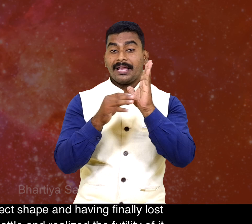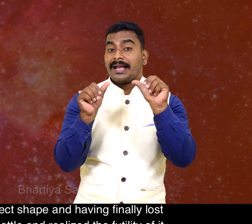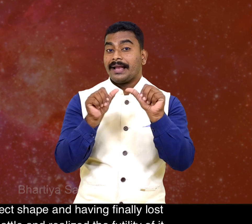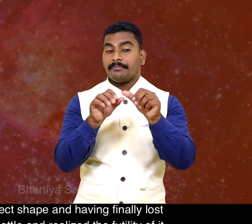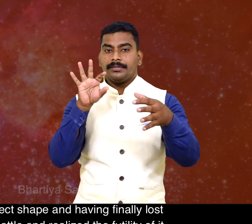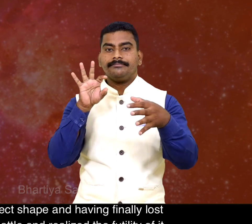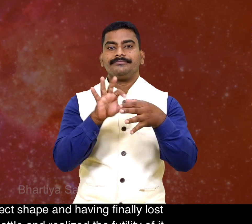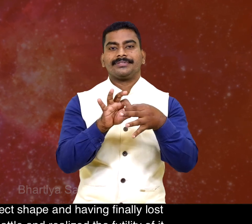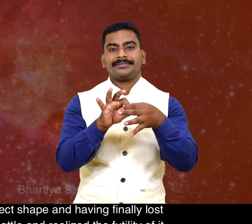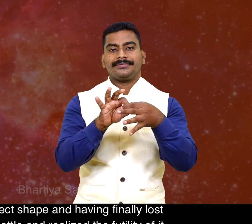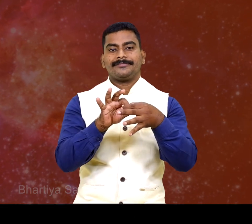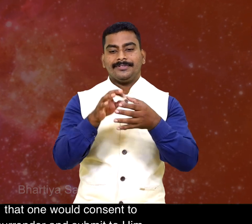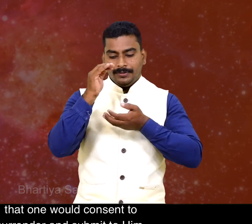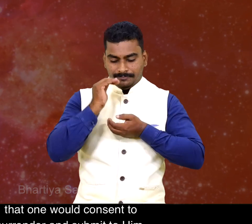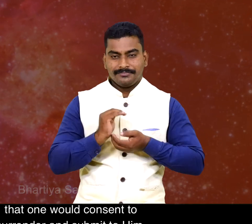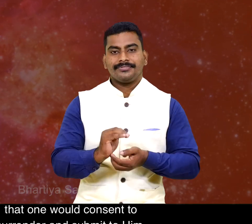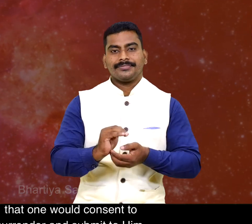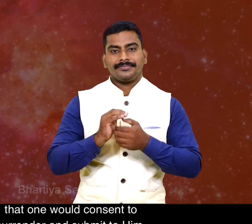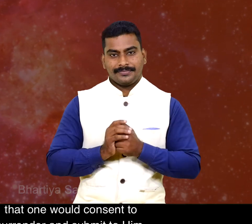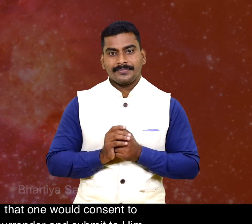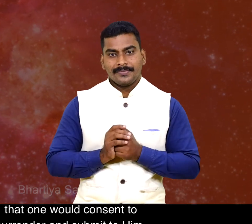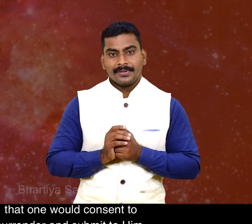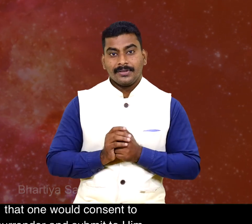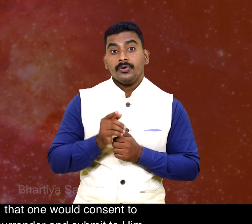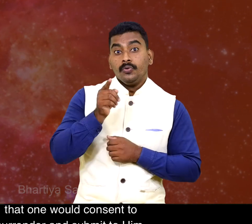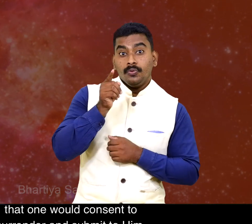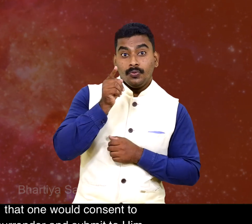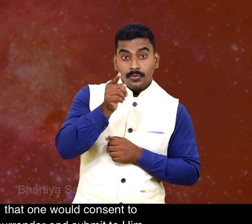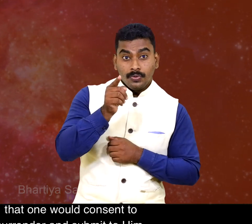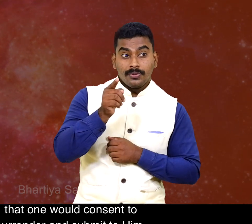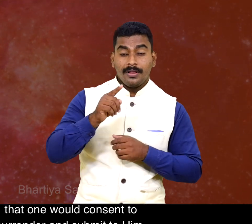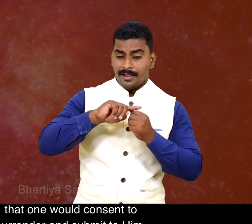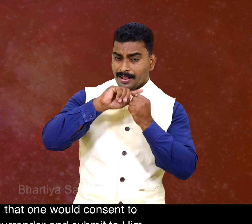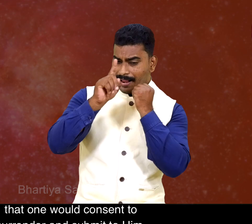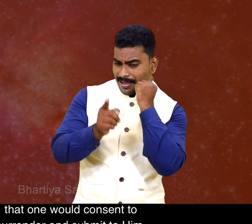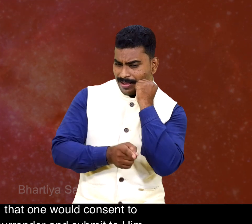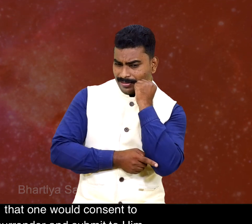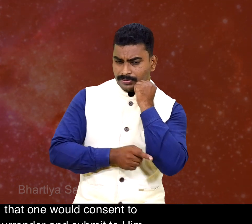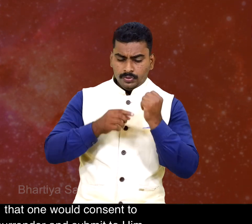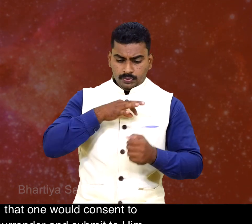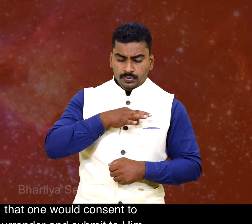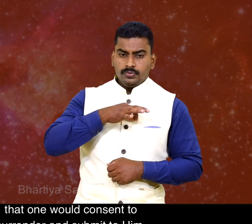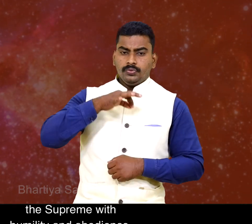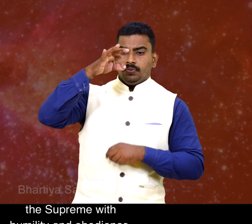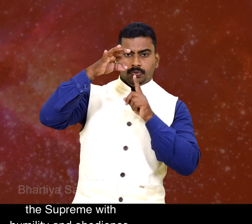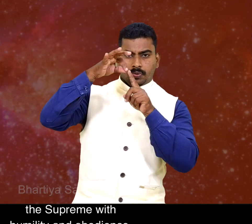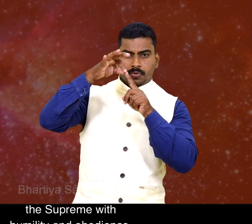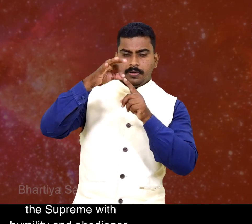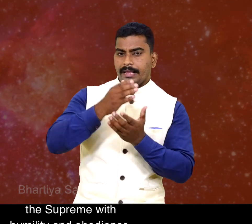the futility of it, that one would consent to surrender and submit to Him, the Supreme,